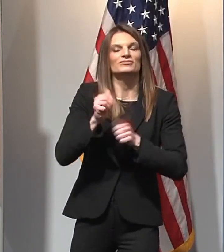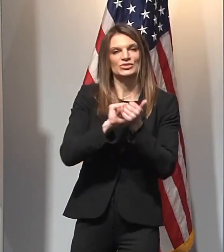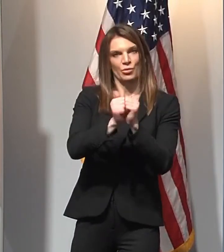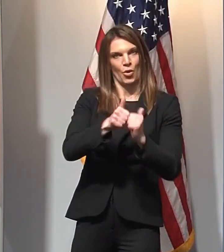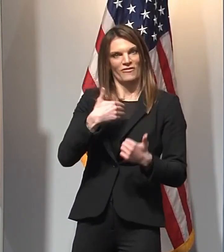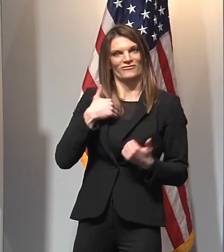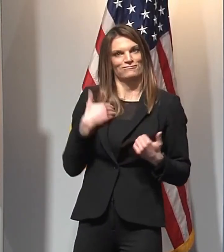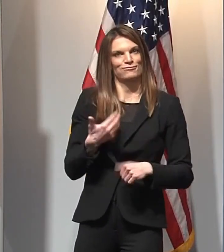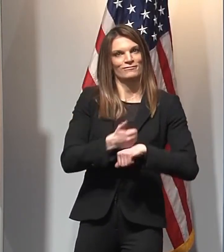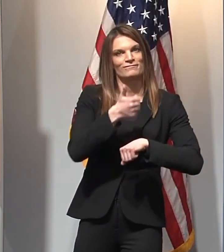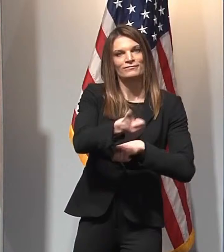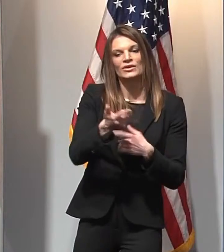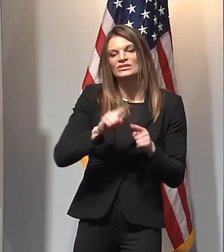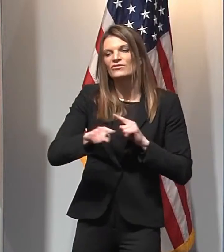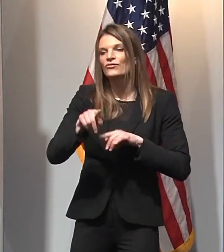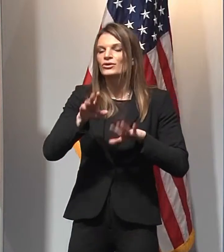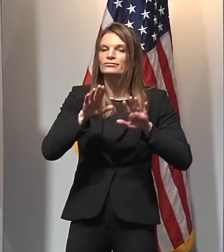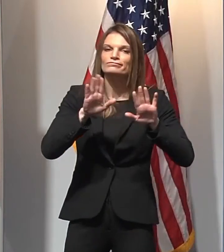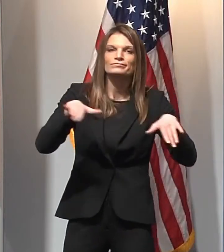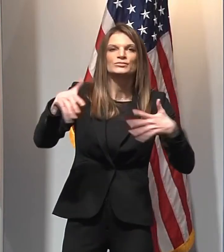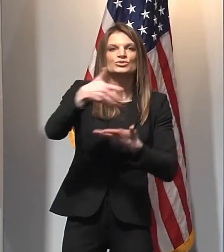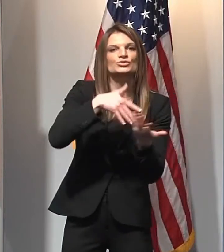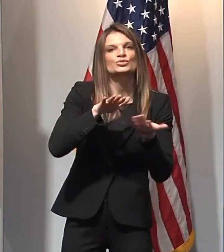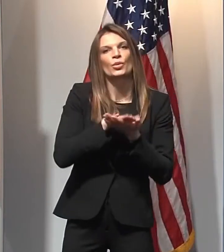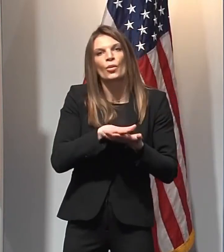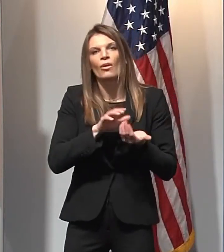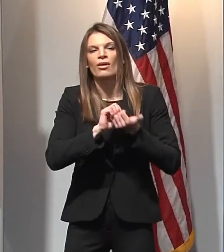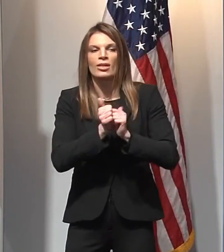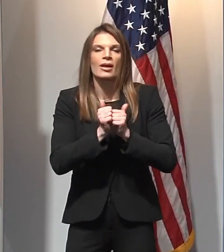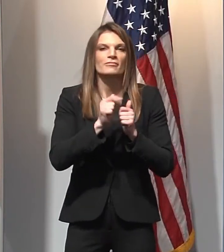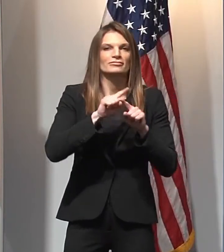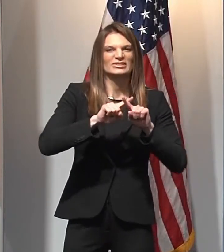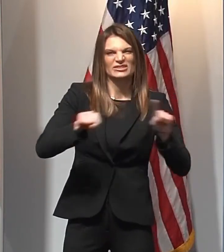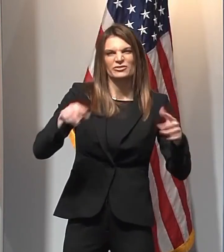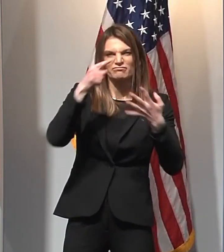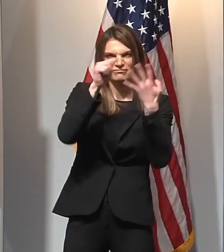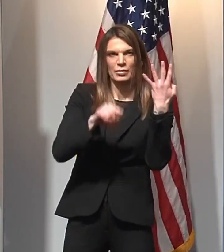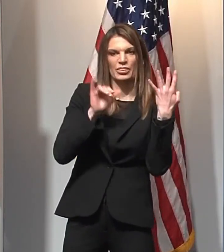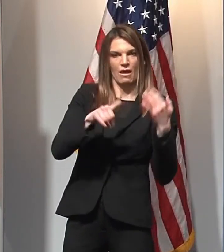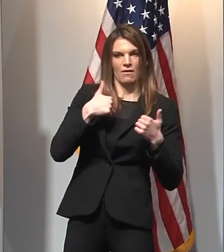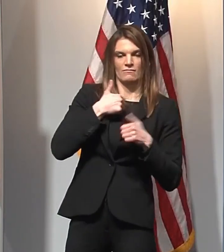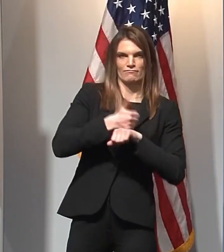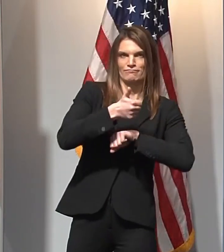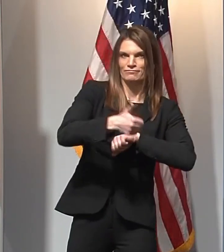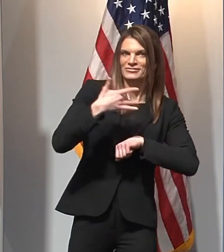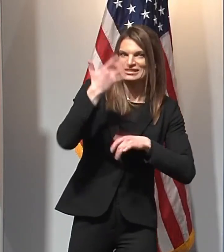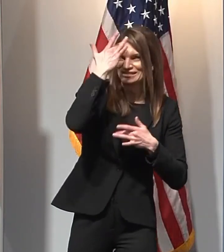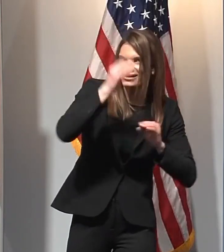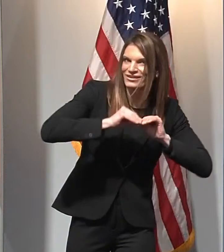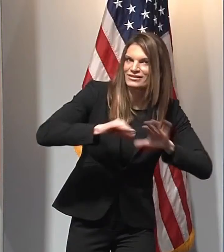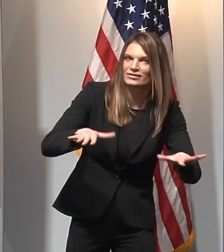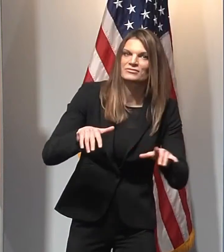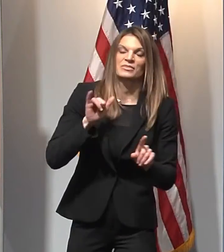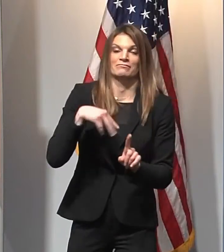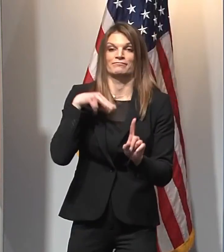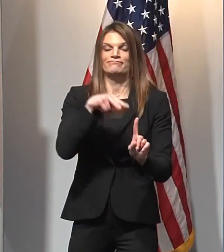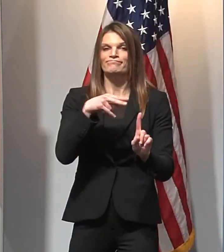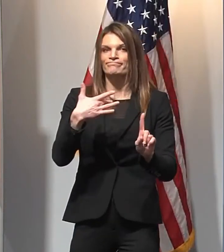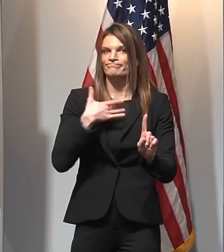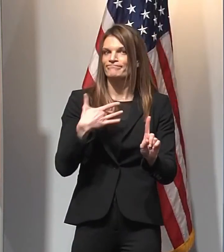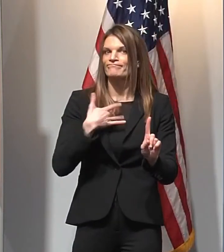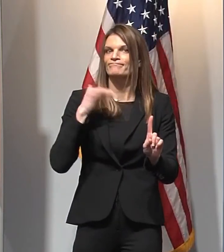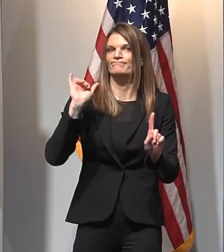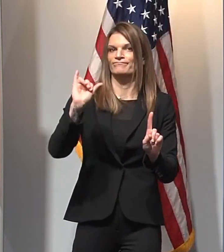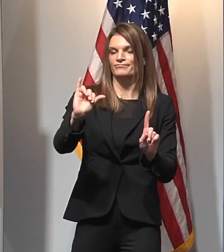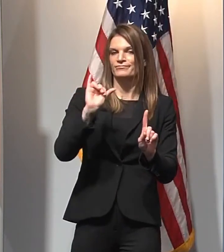sports teams related to clubs, schools, and recreational sports. This is concerning. Outbreaks in this